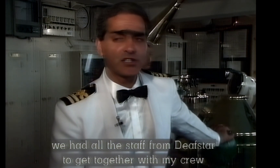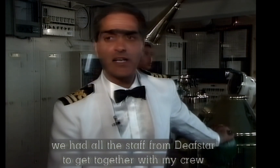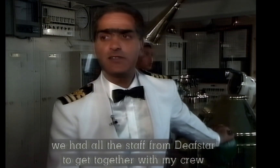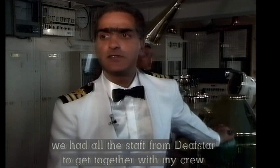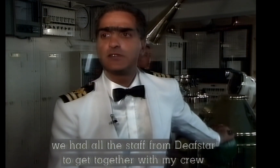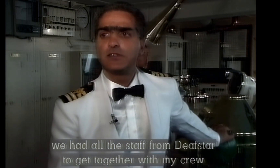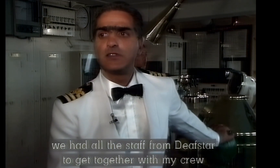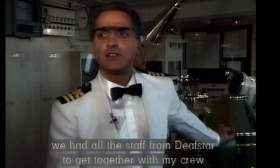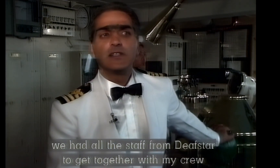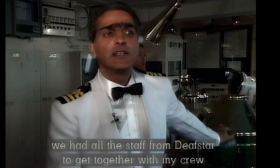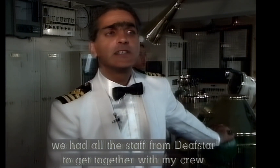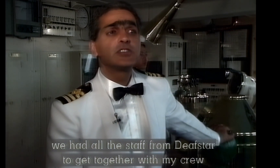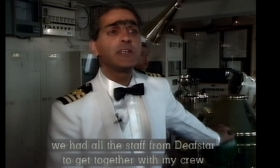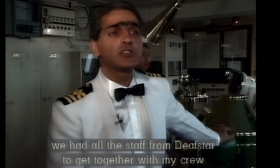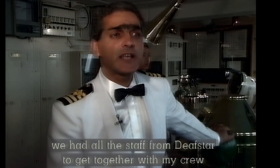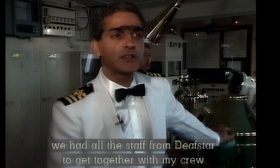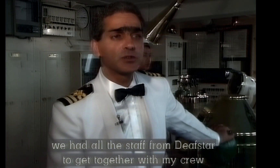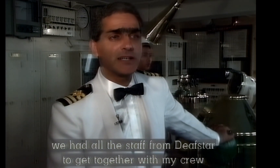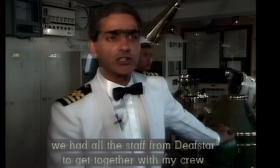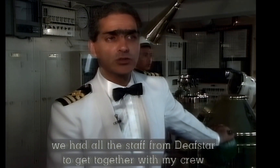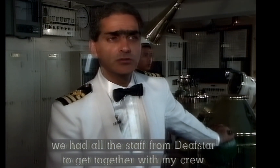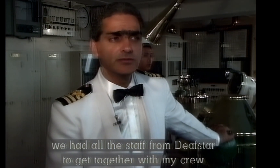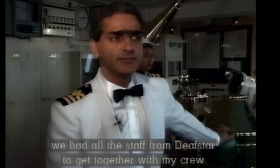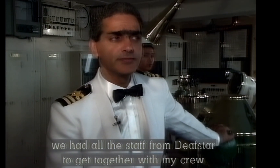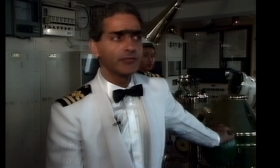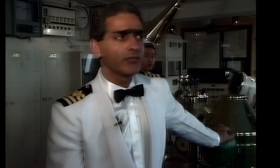Star, to be together with my crew